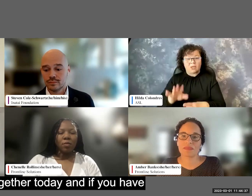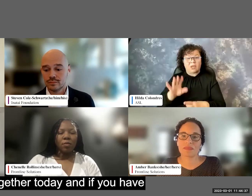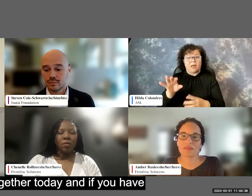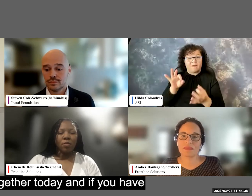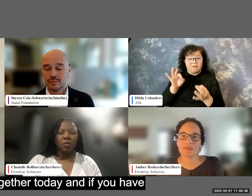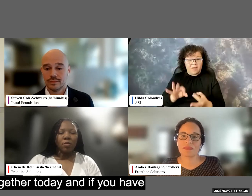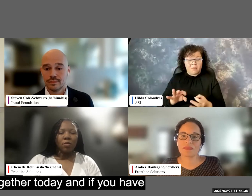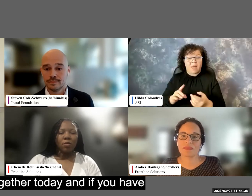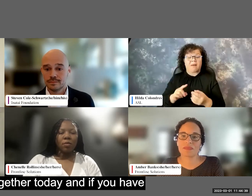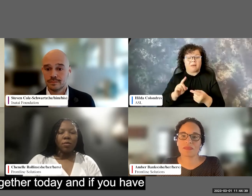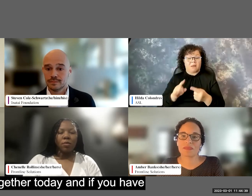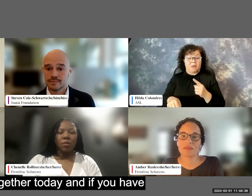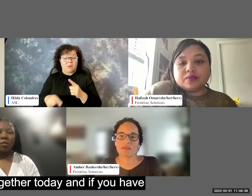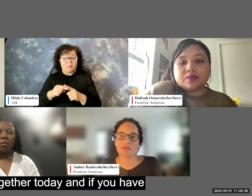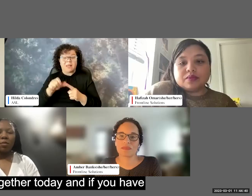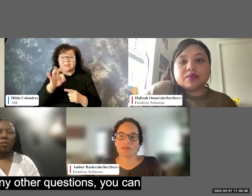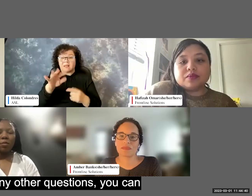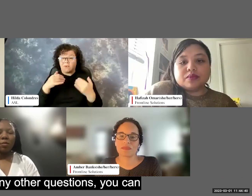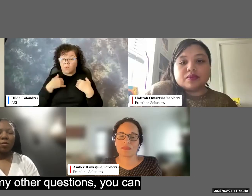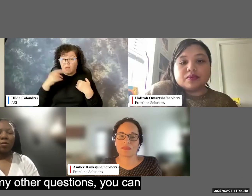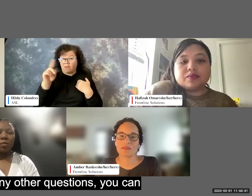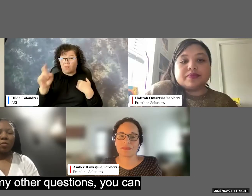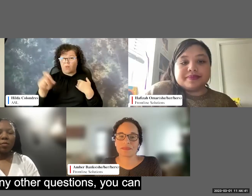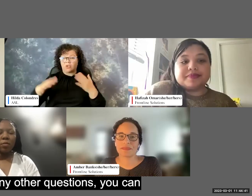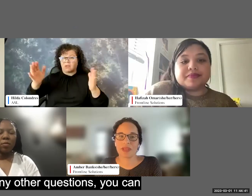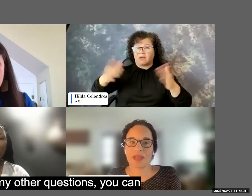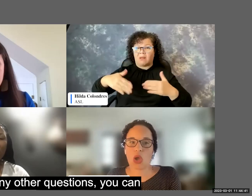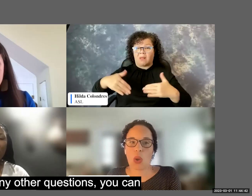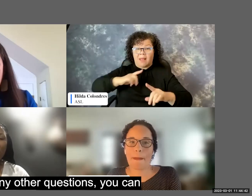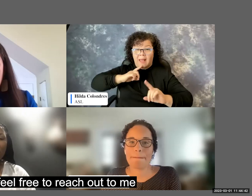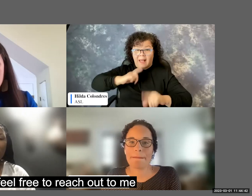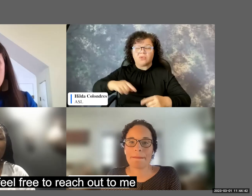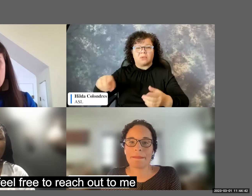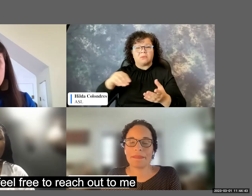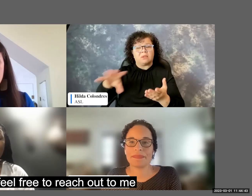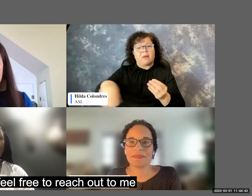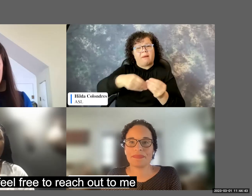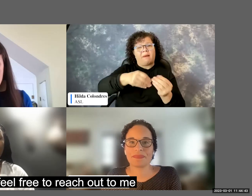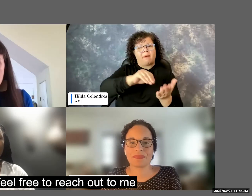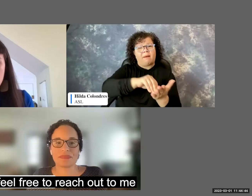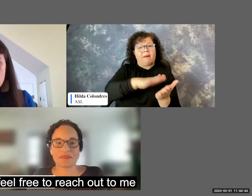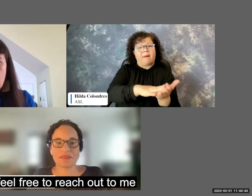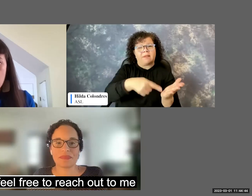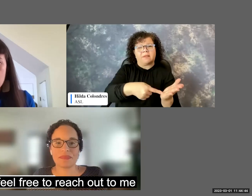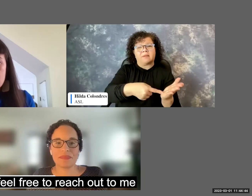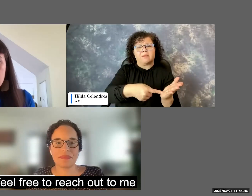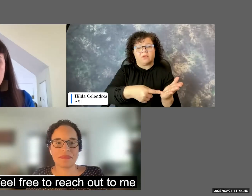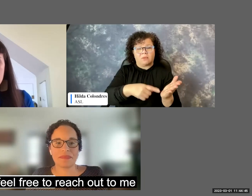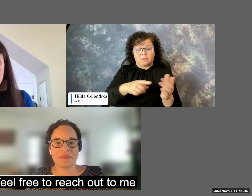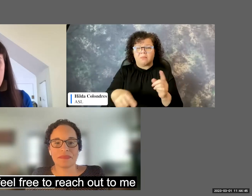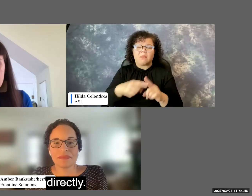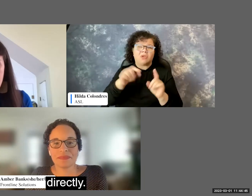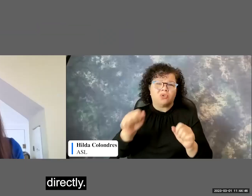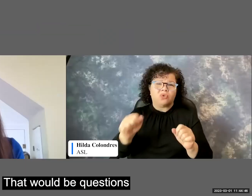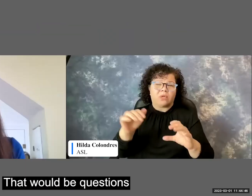today. And if you have any other questions, you can feel free to reach out to